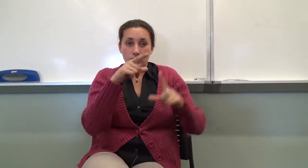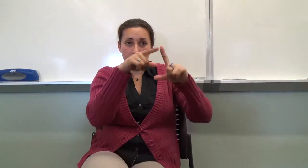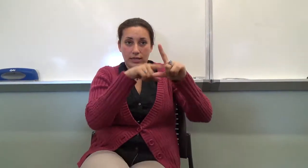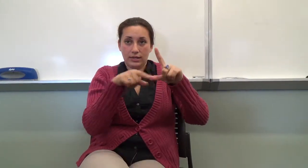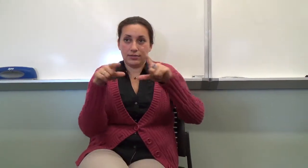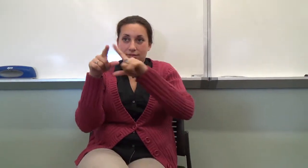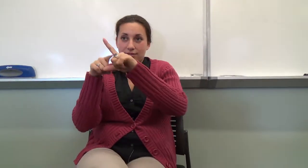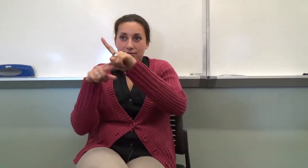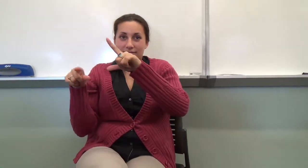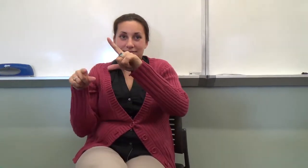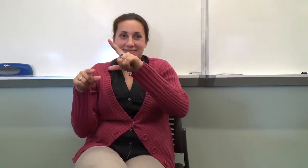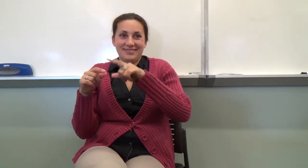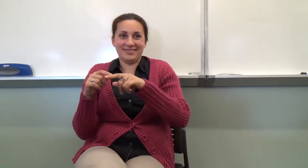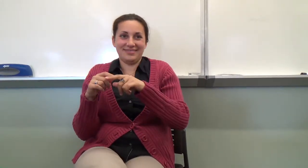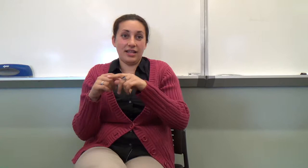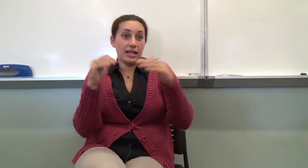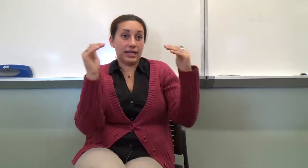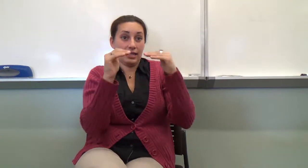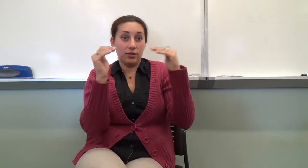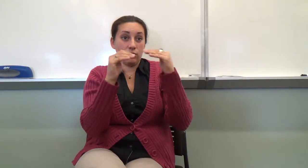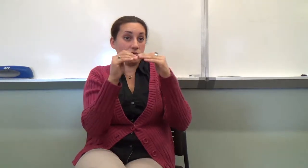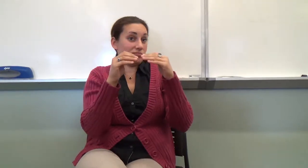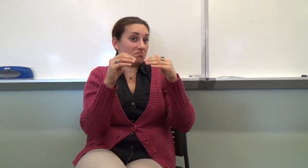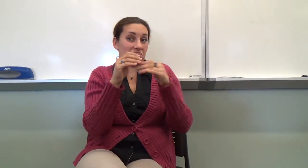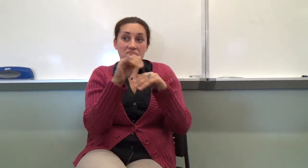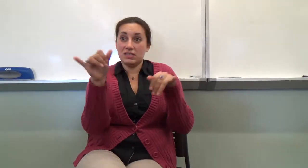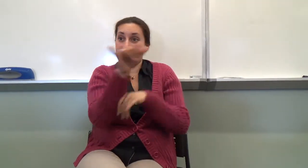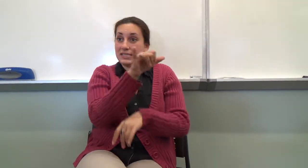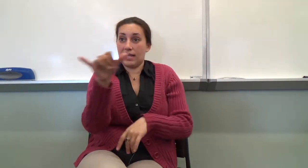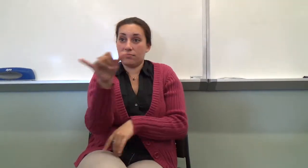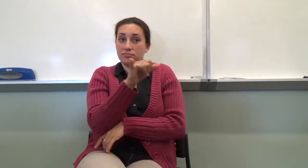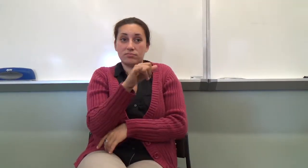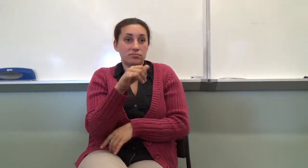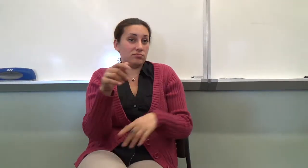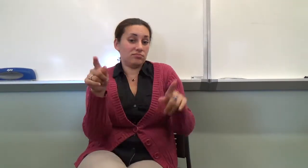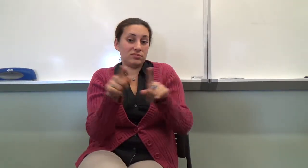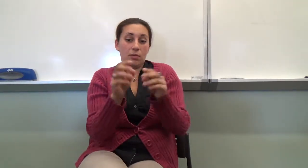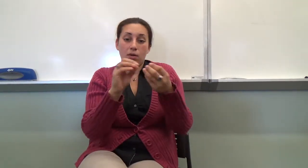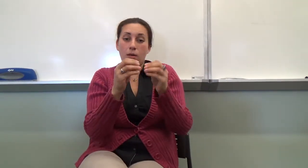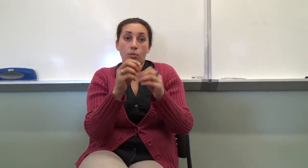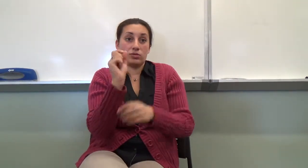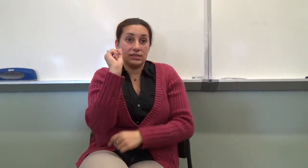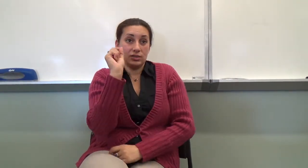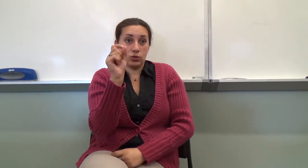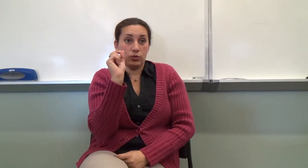that are equal in measure. They have the same number of degrees, in other words.